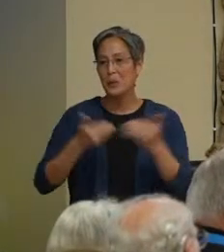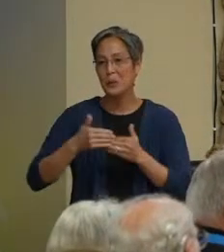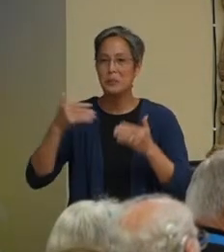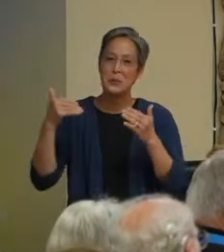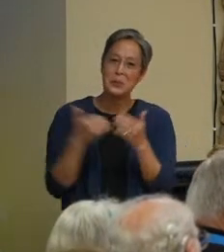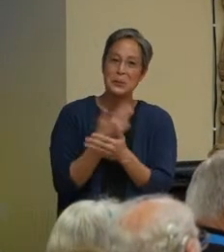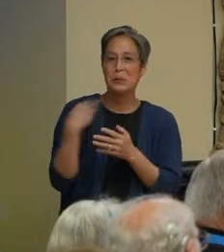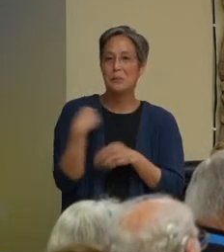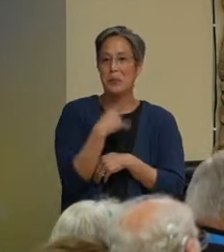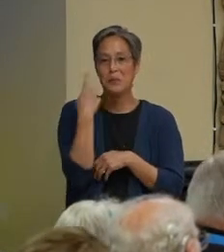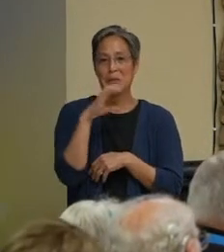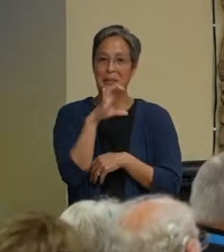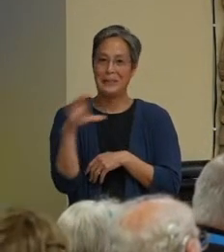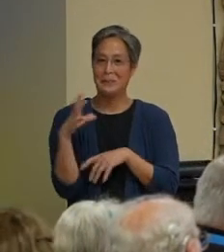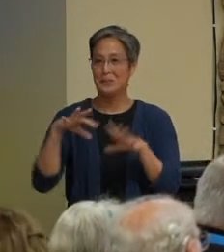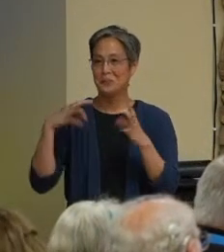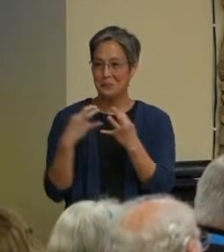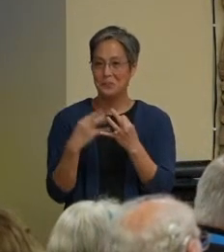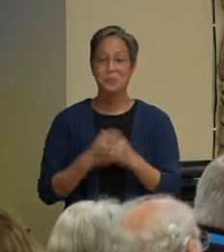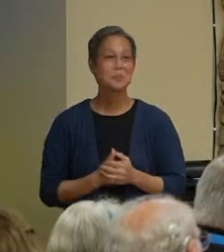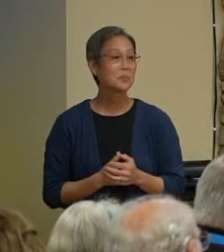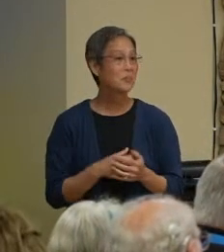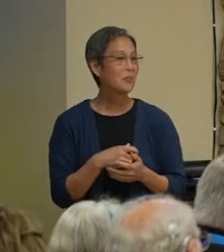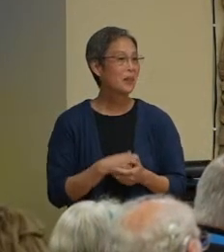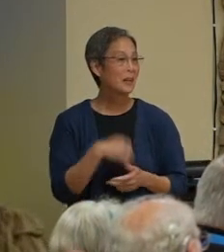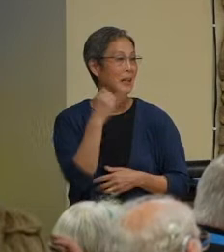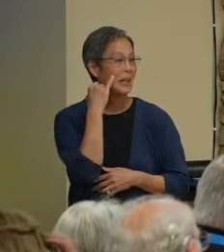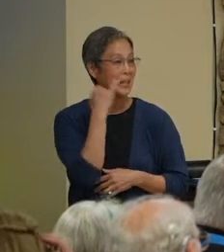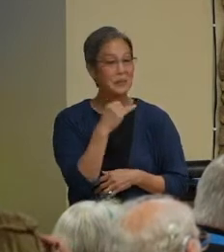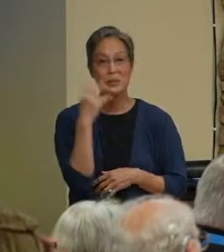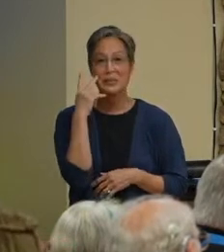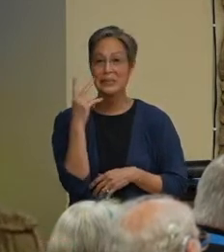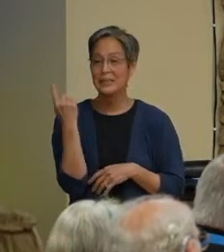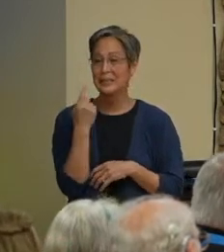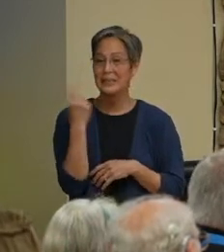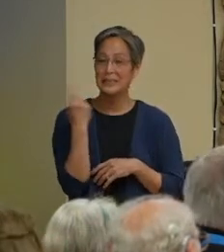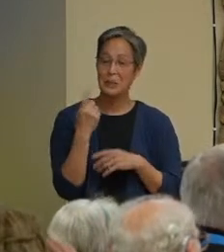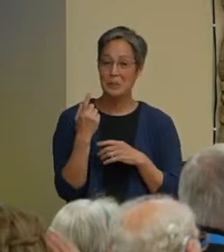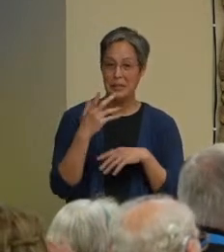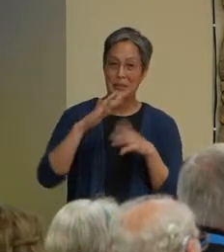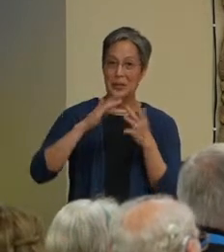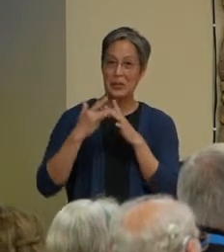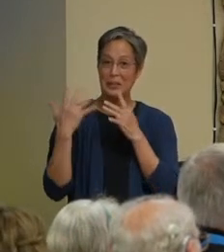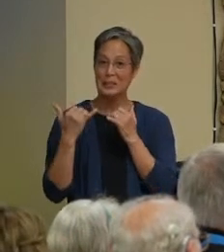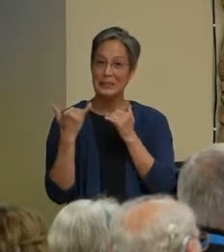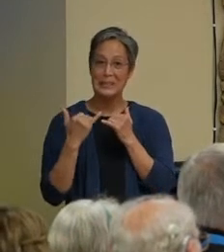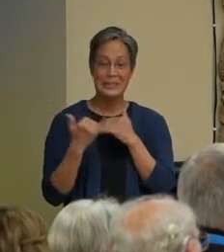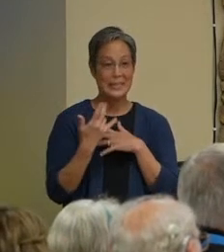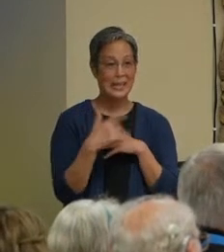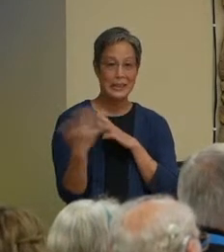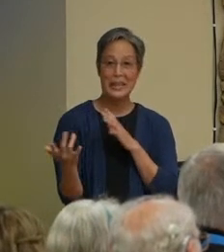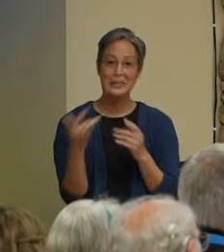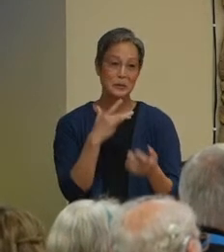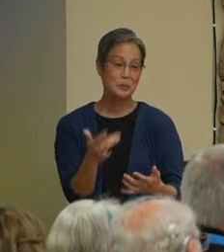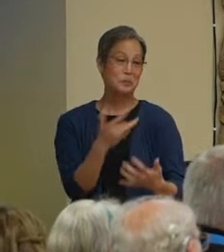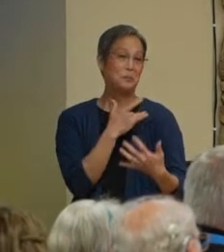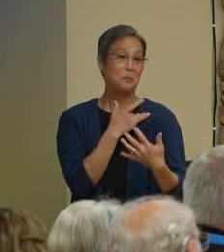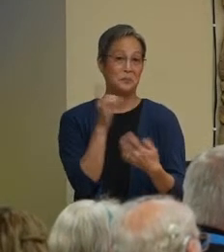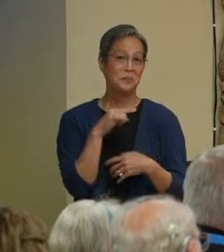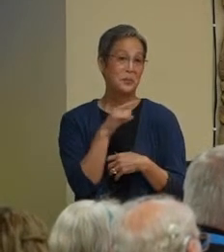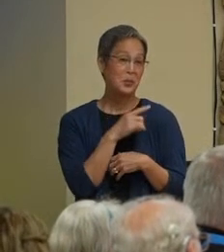Canine Companions family. If you've seen something today online that has touched you, visit our website at